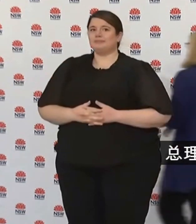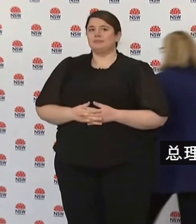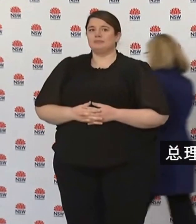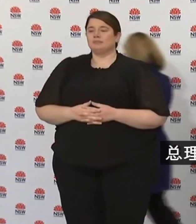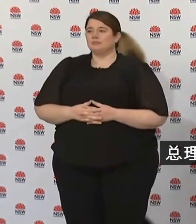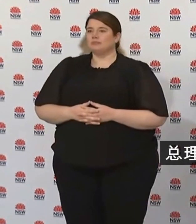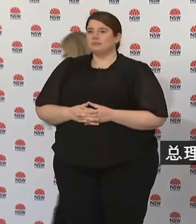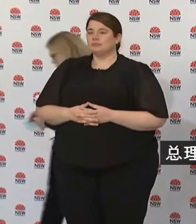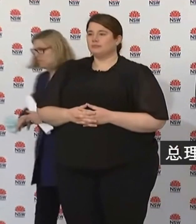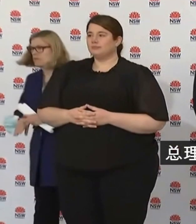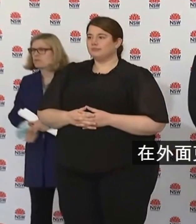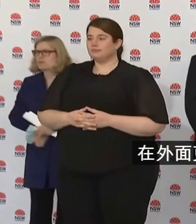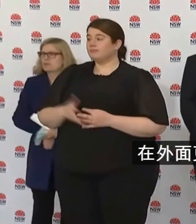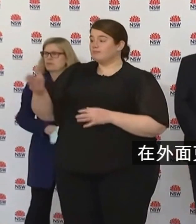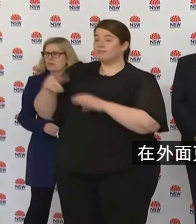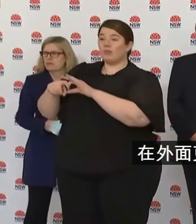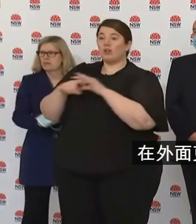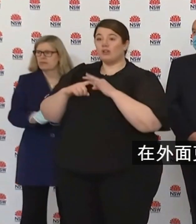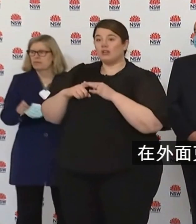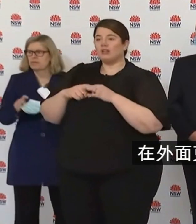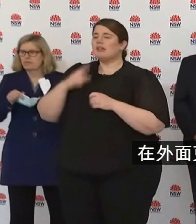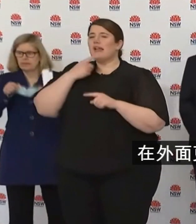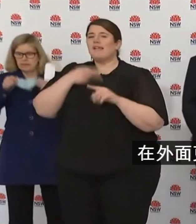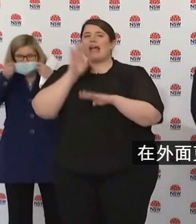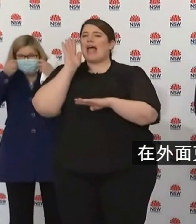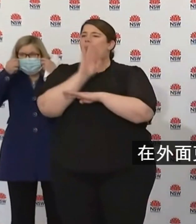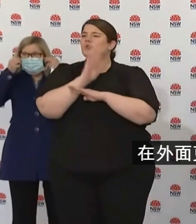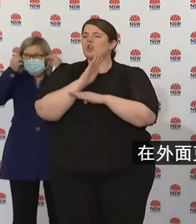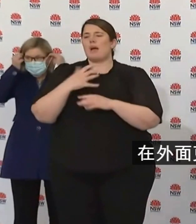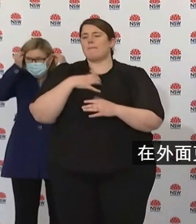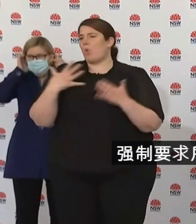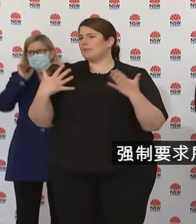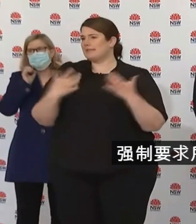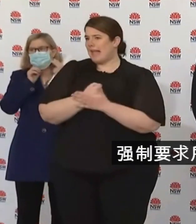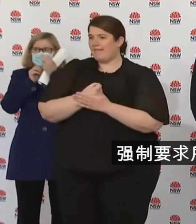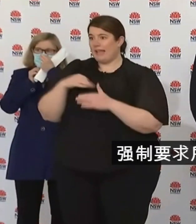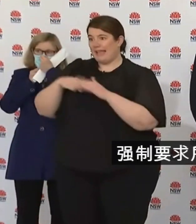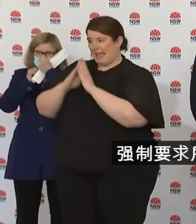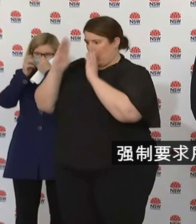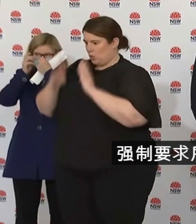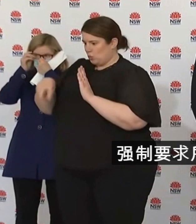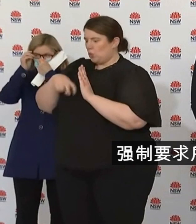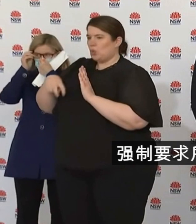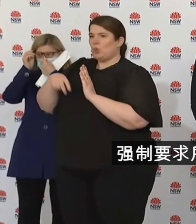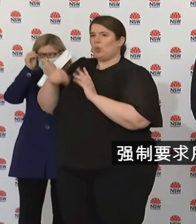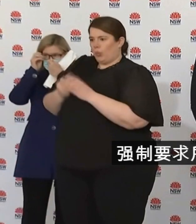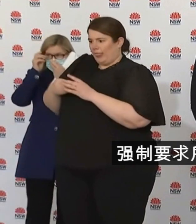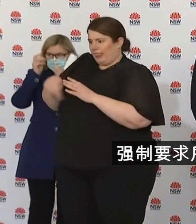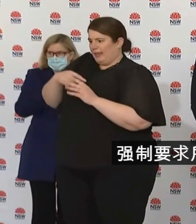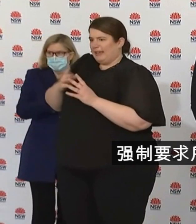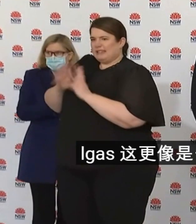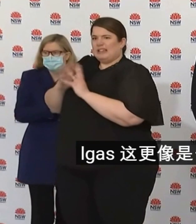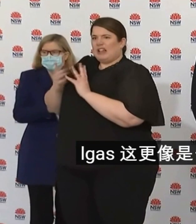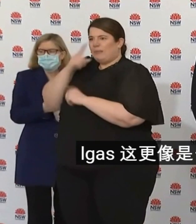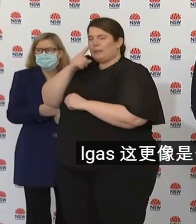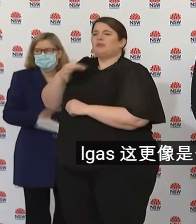Premier, Dr. Chan has said that being outside is much safer. You've made masks mandatory outside the home for all of these people